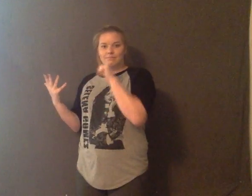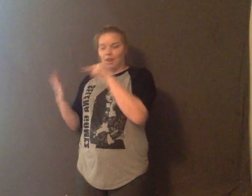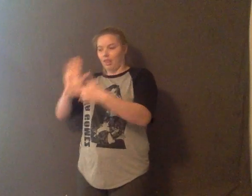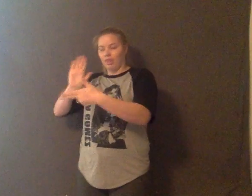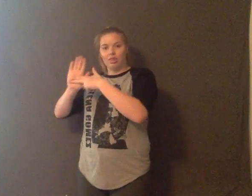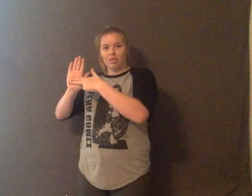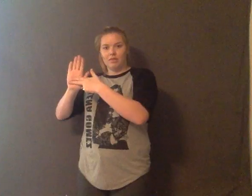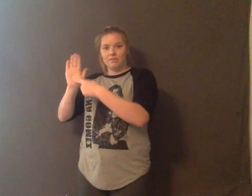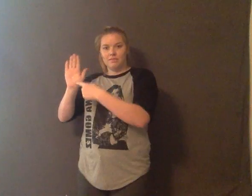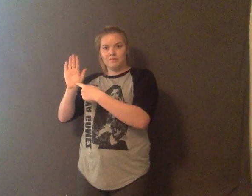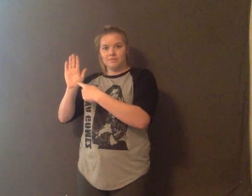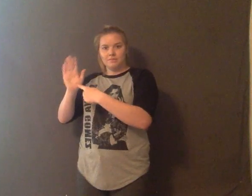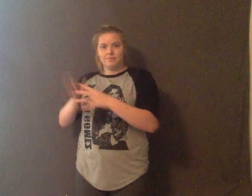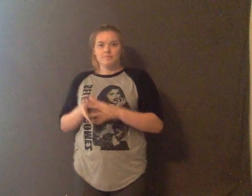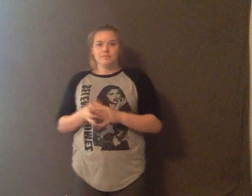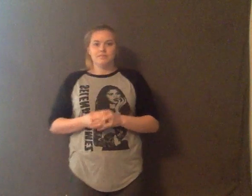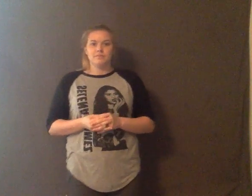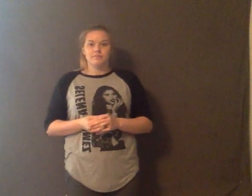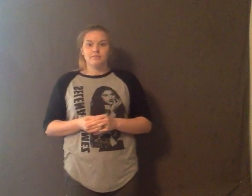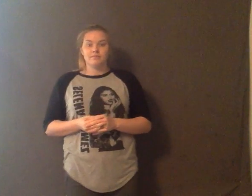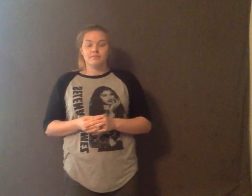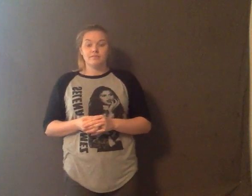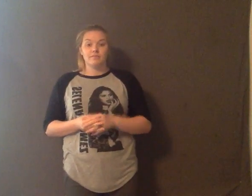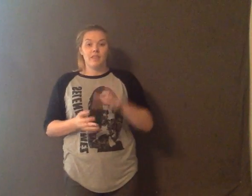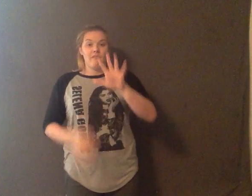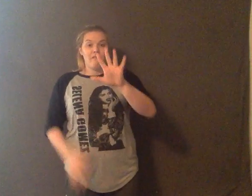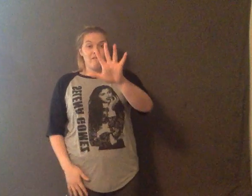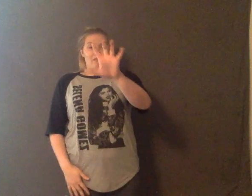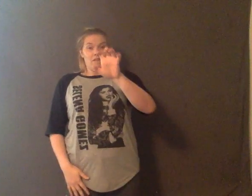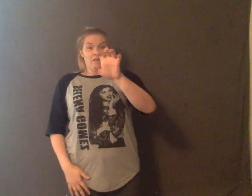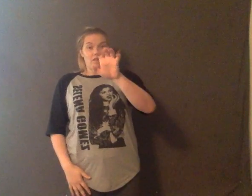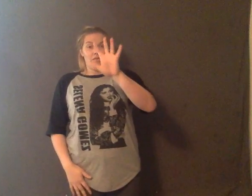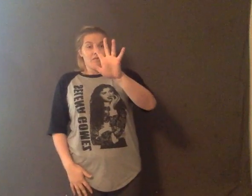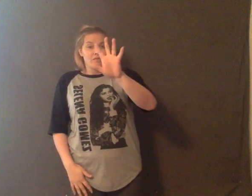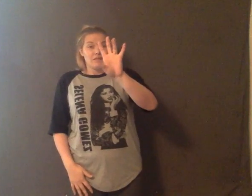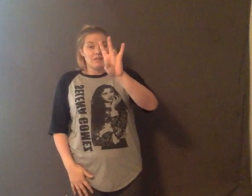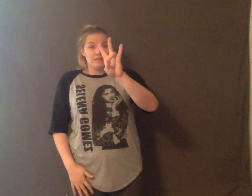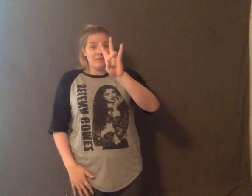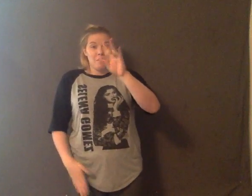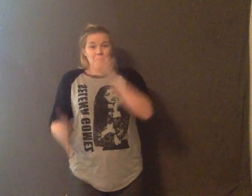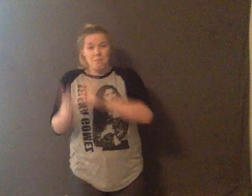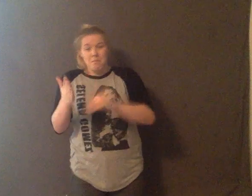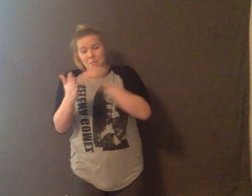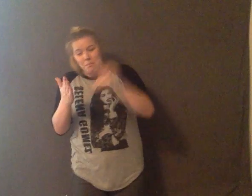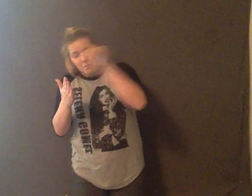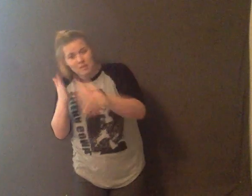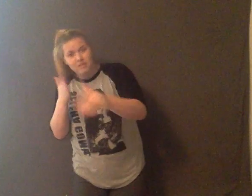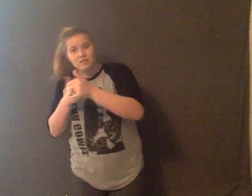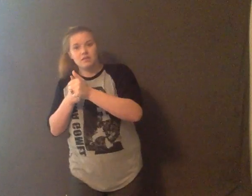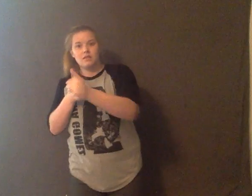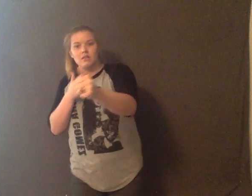available data, we know they spend at least $557 million promoting their goods through checkoff programs. We know that they spend at